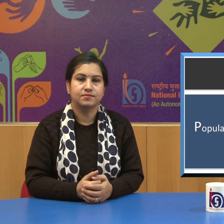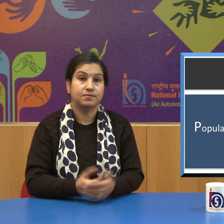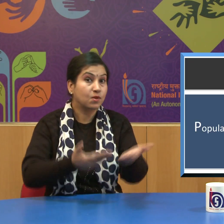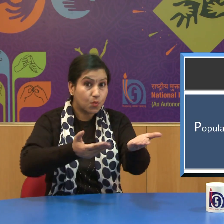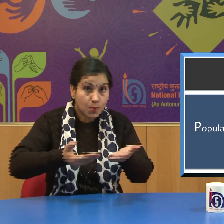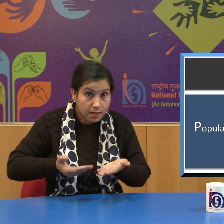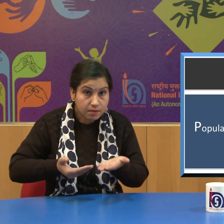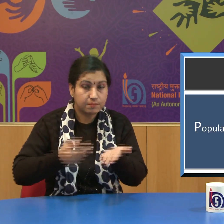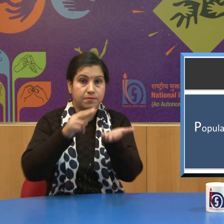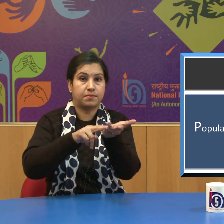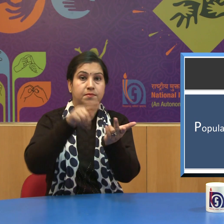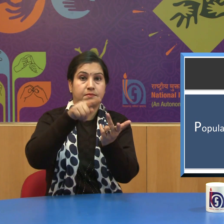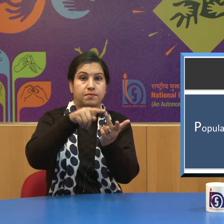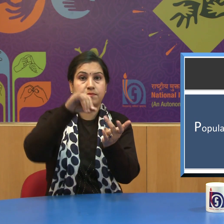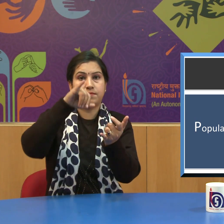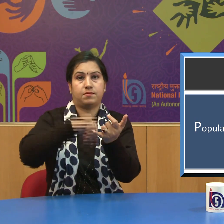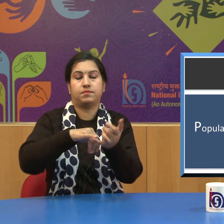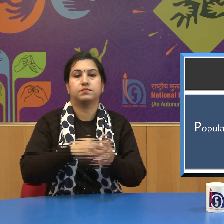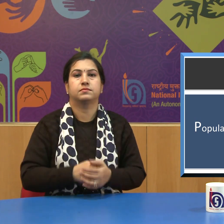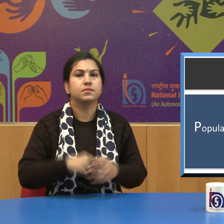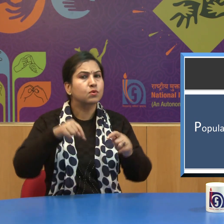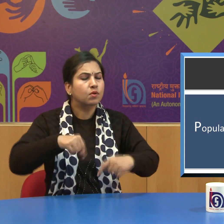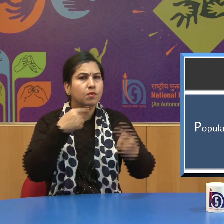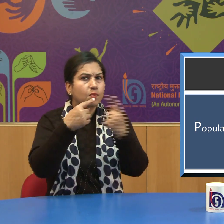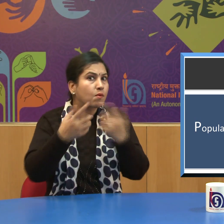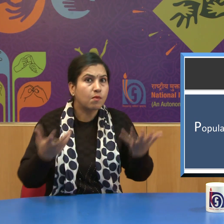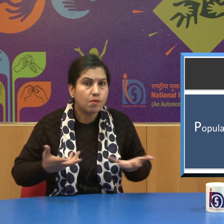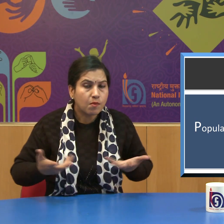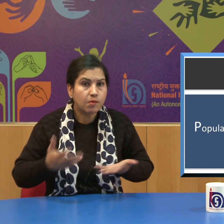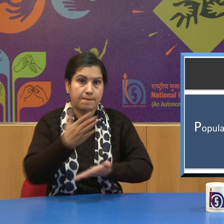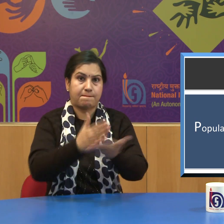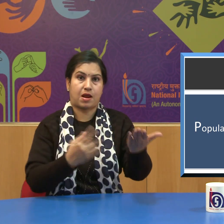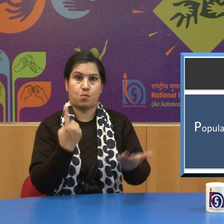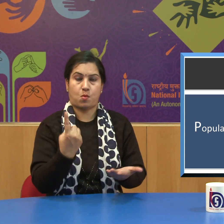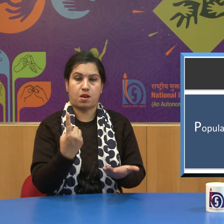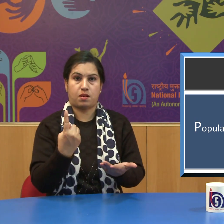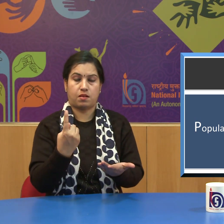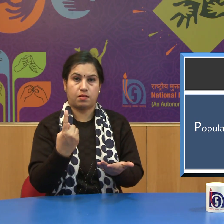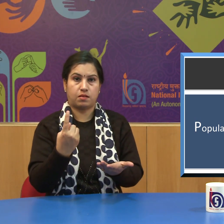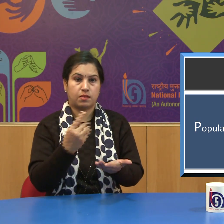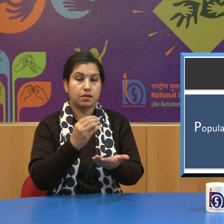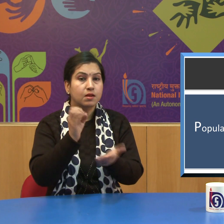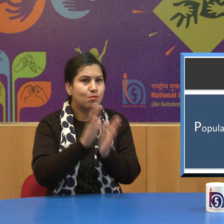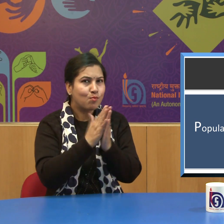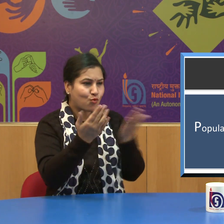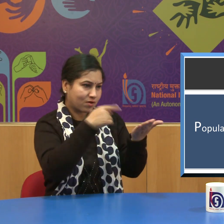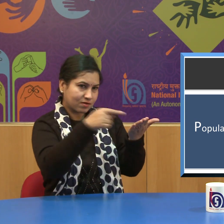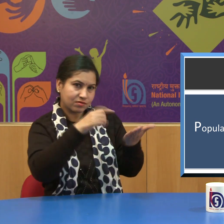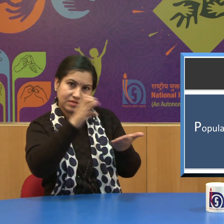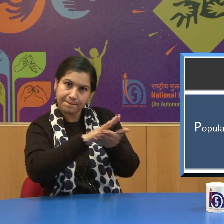Welcome to NIOS. Today we will study part 1st of the 7th chapter. The